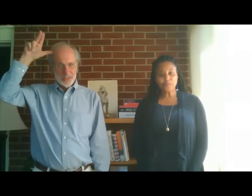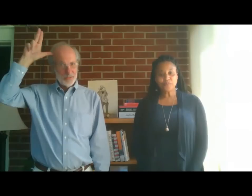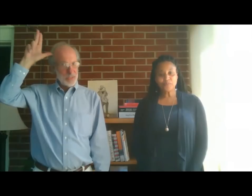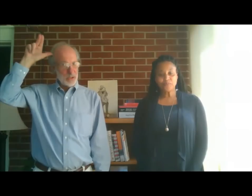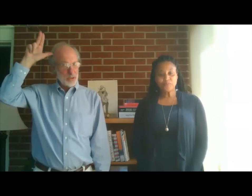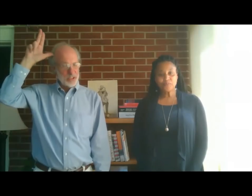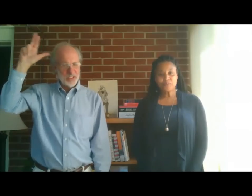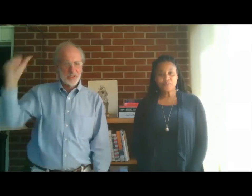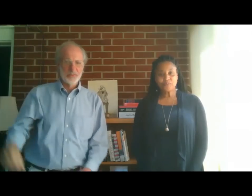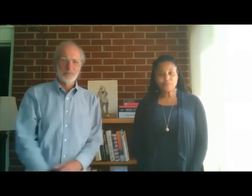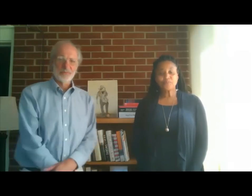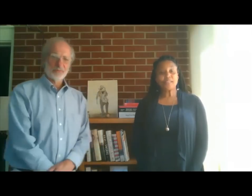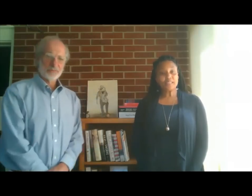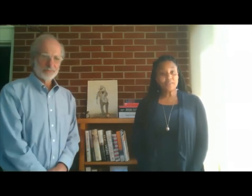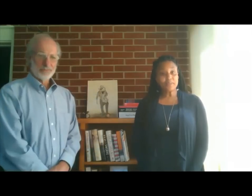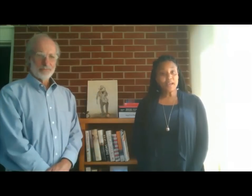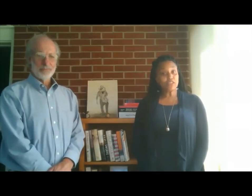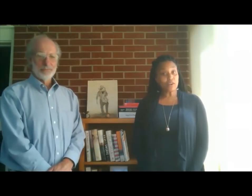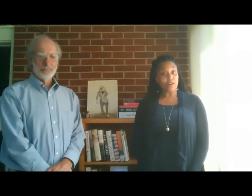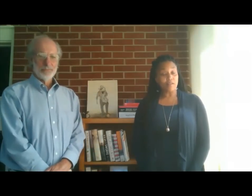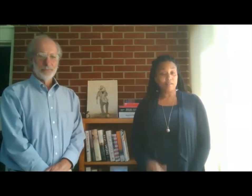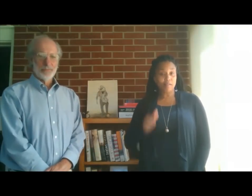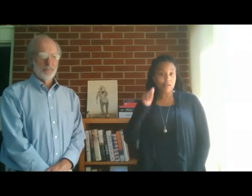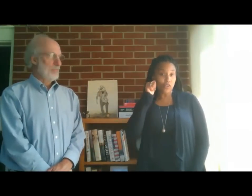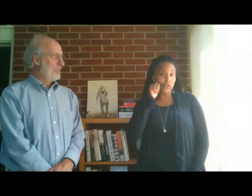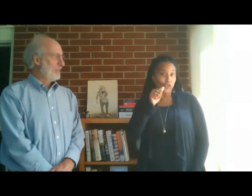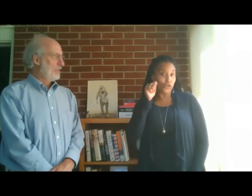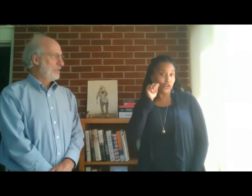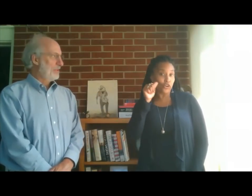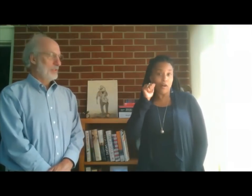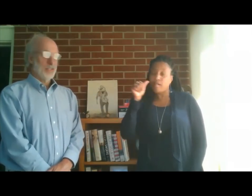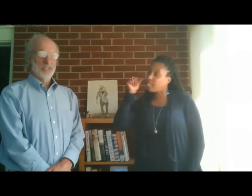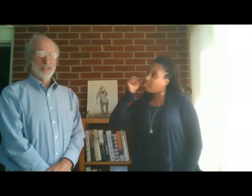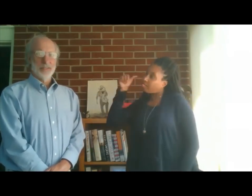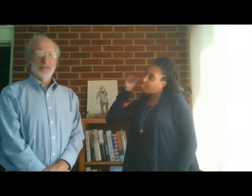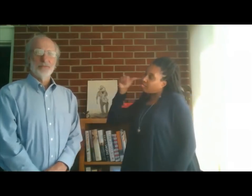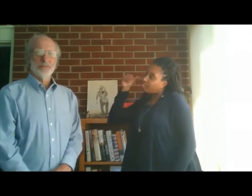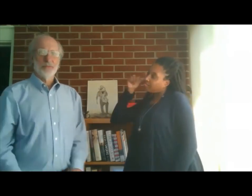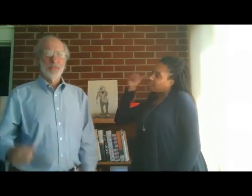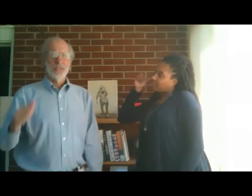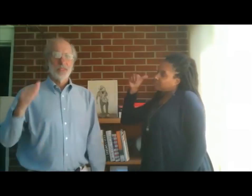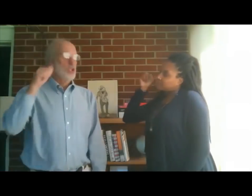Horse. Like the horses here. Then we have girl. Girl.